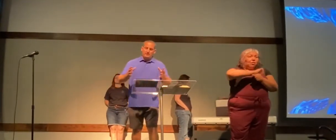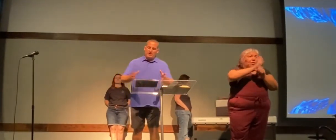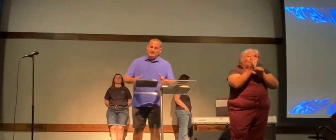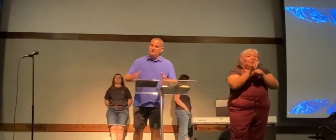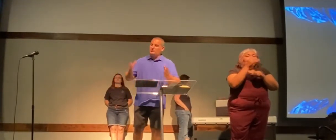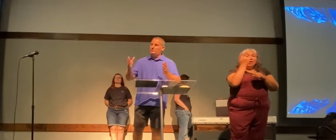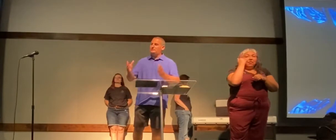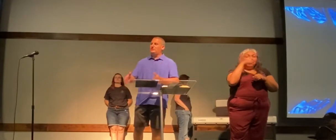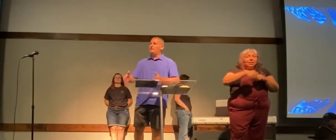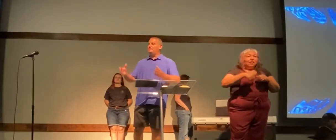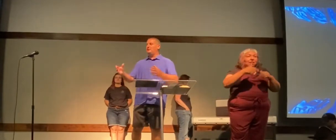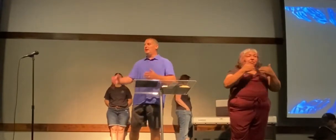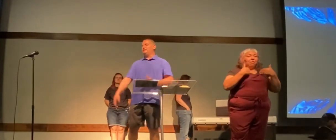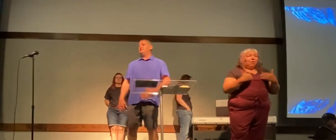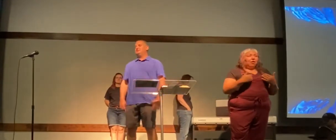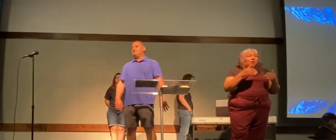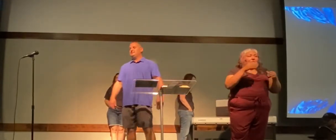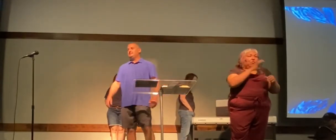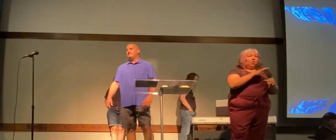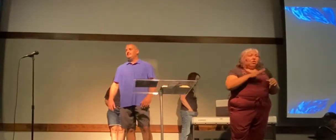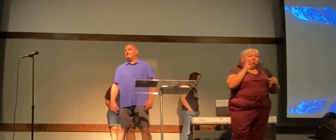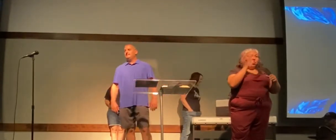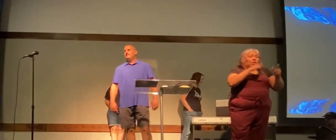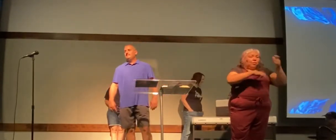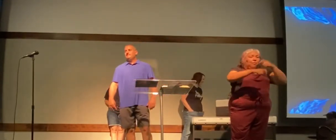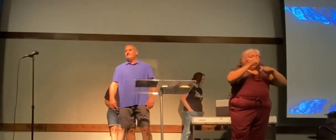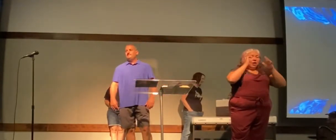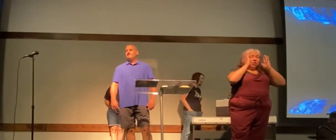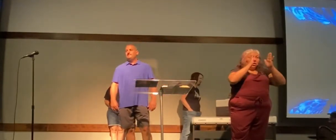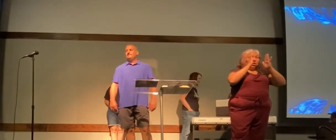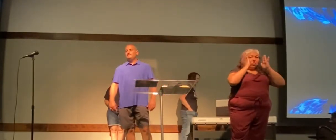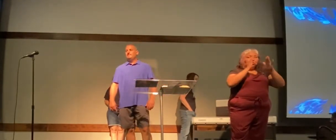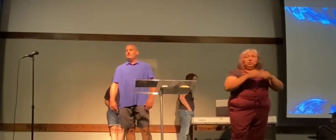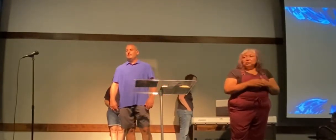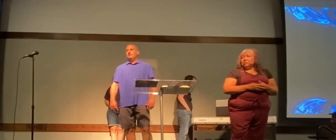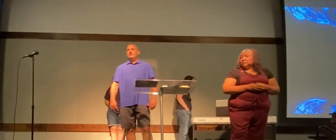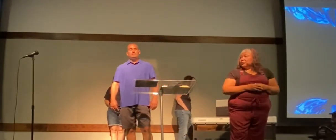body of Christ would return to consciousness?